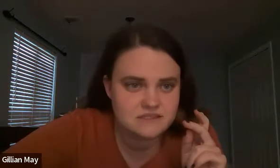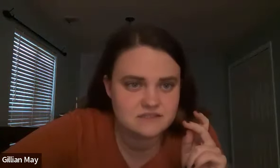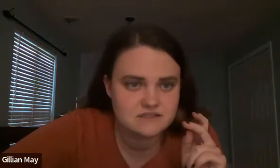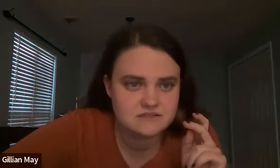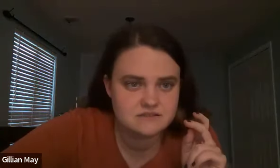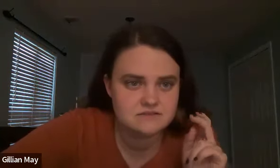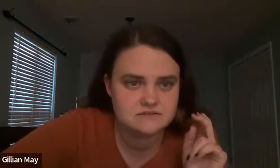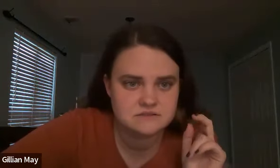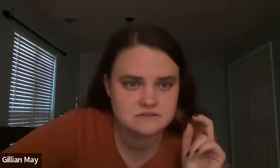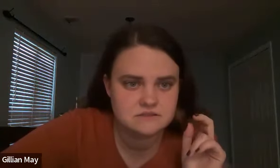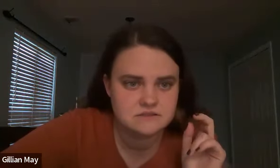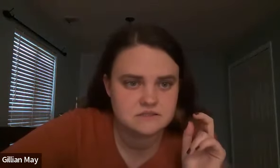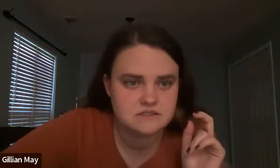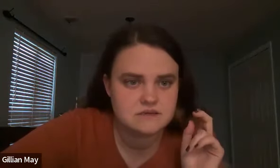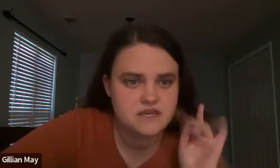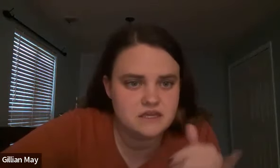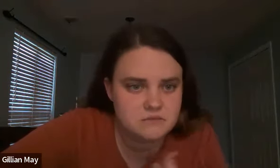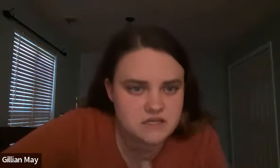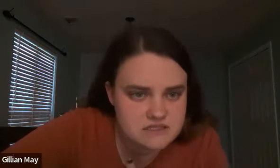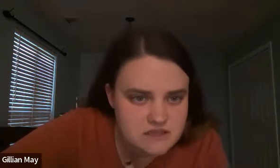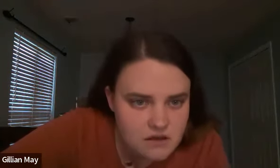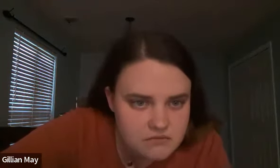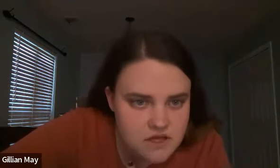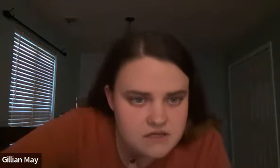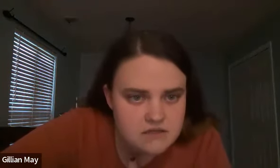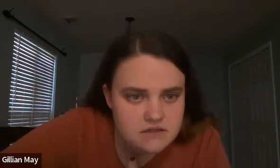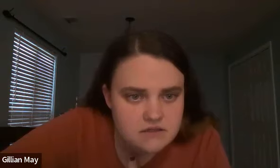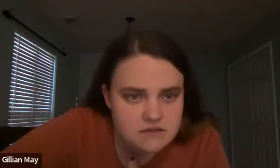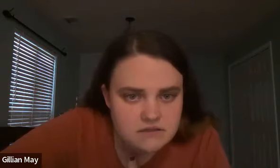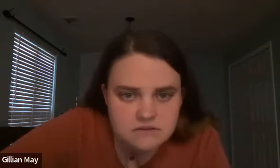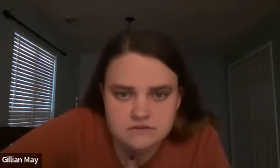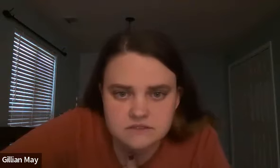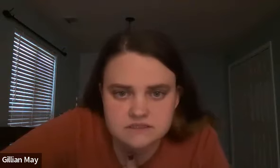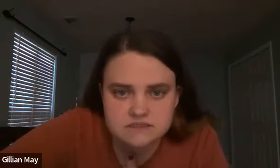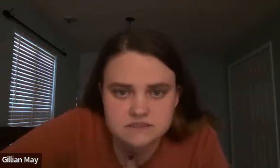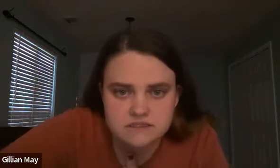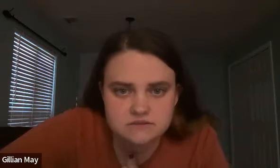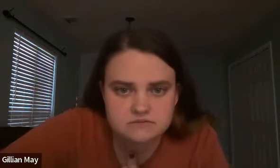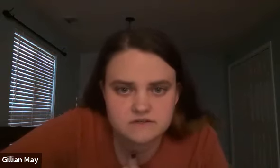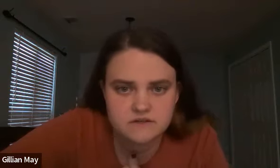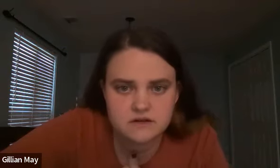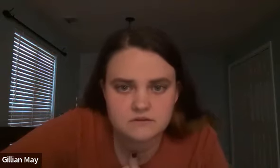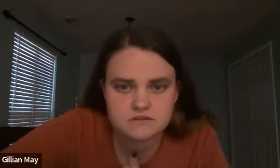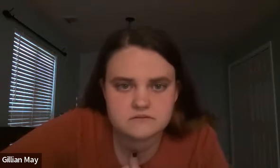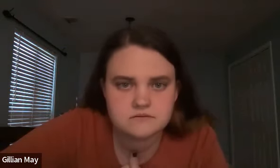see. So I pinned myself. Let's see, try to figure it out.